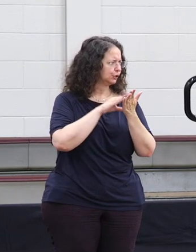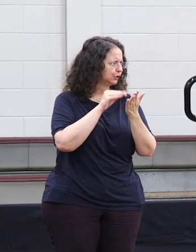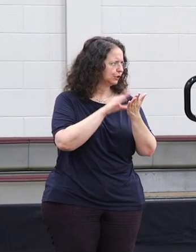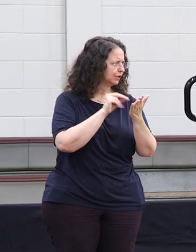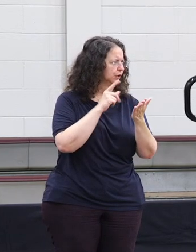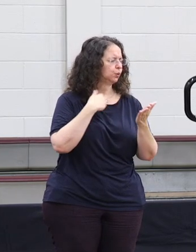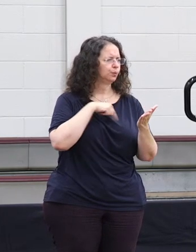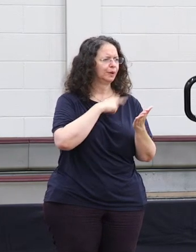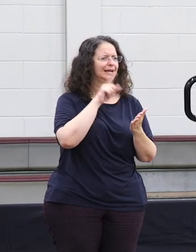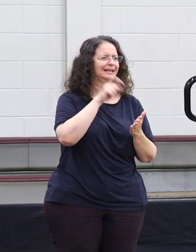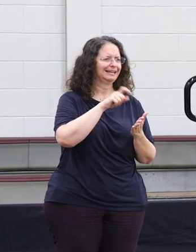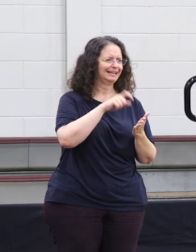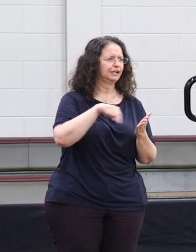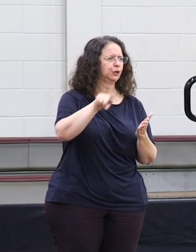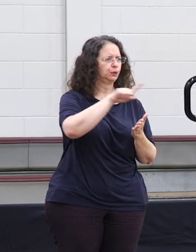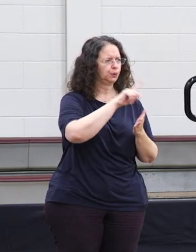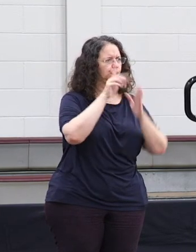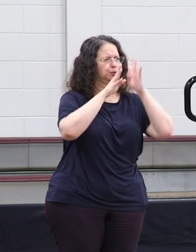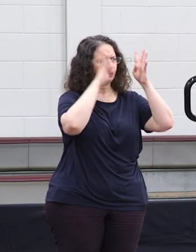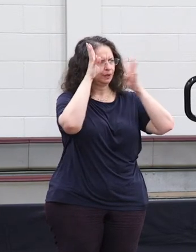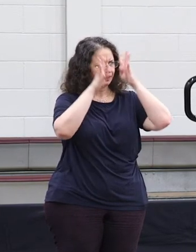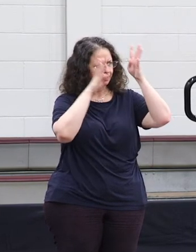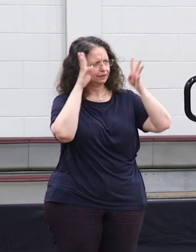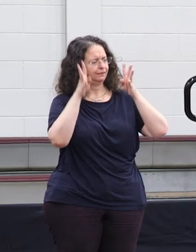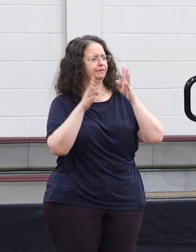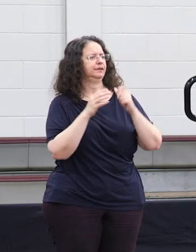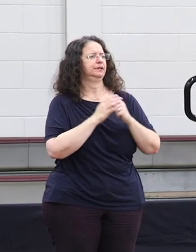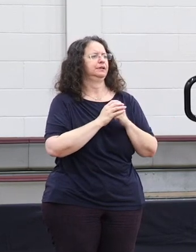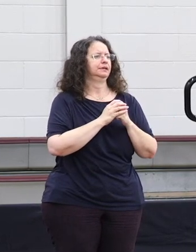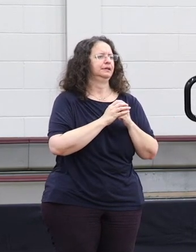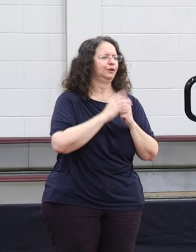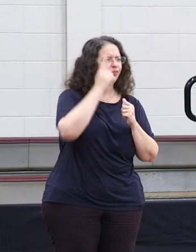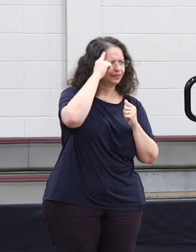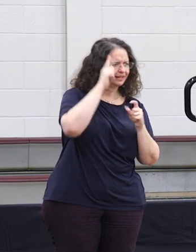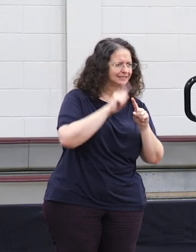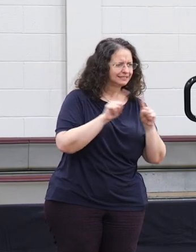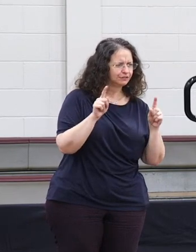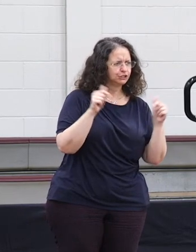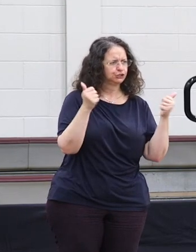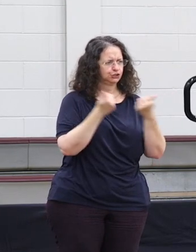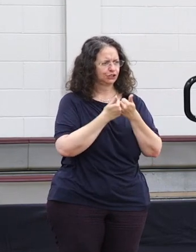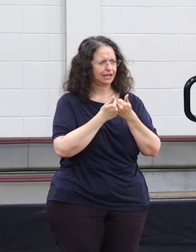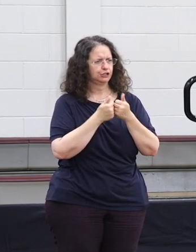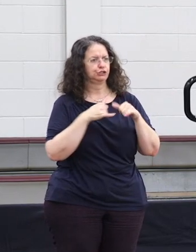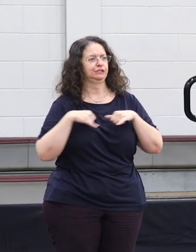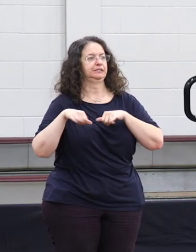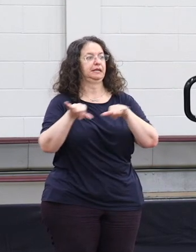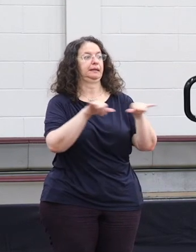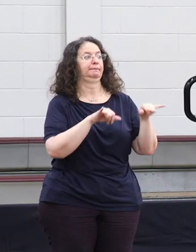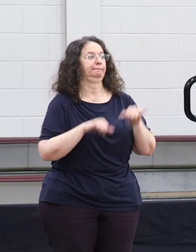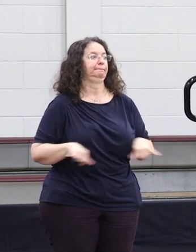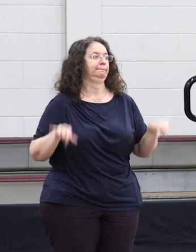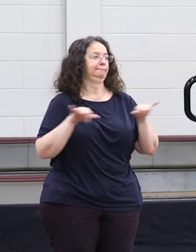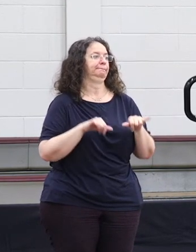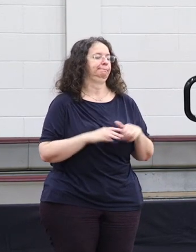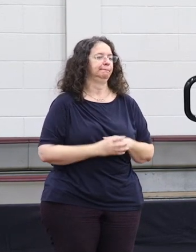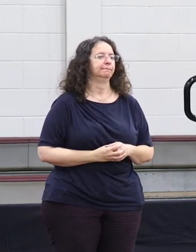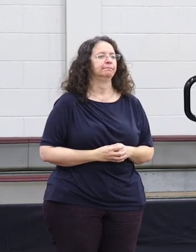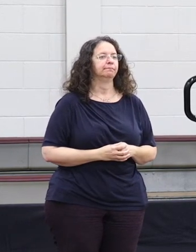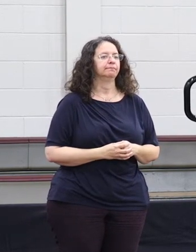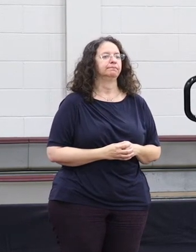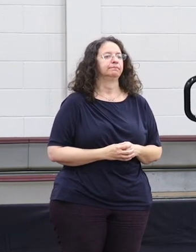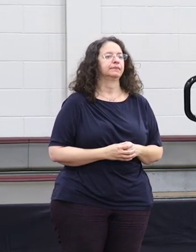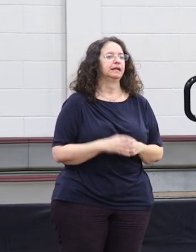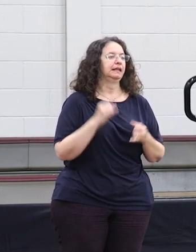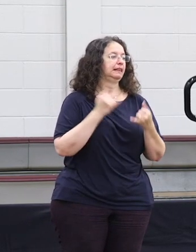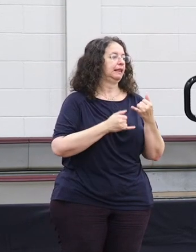need you, creative innovators, to think differently and challenge the status quo. And